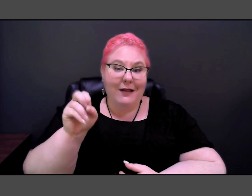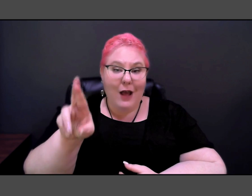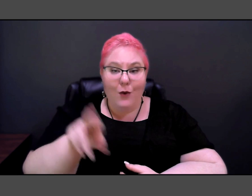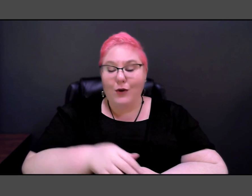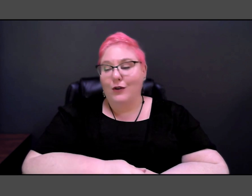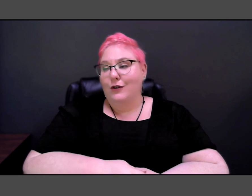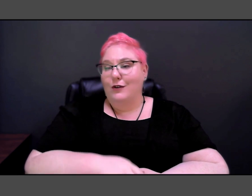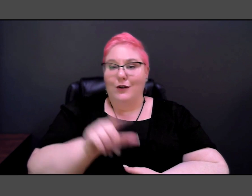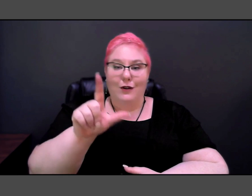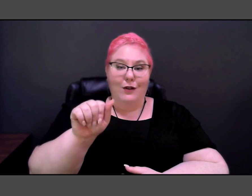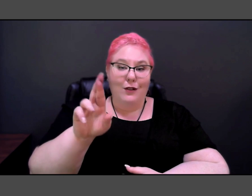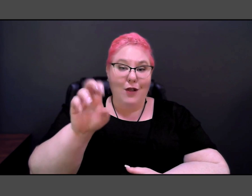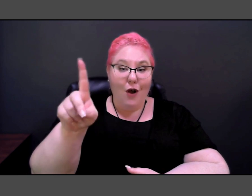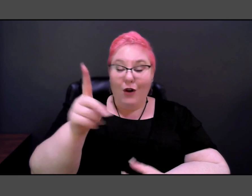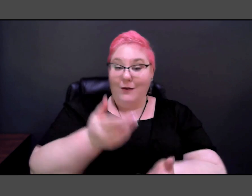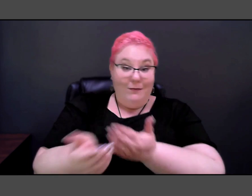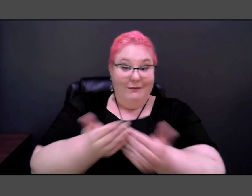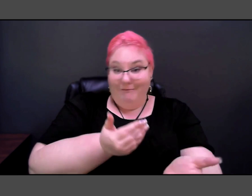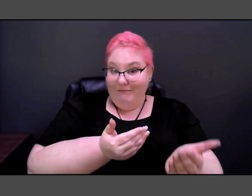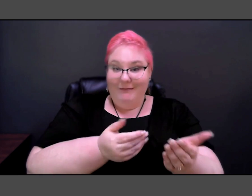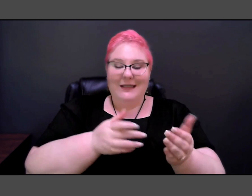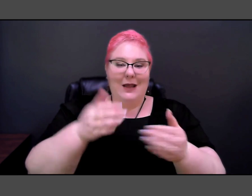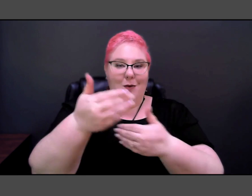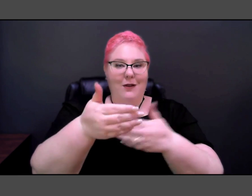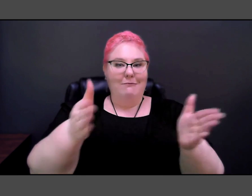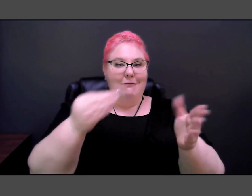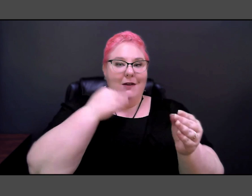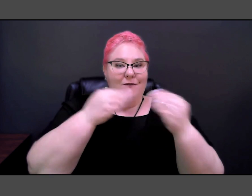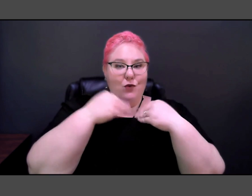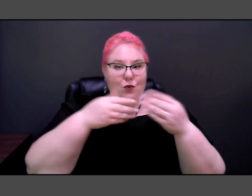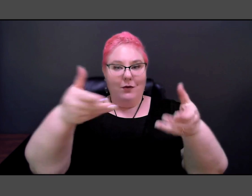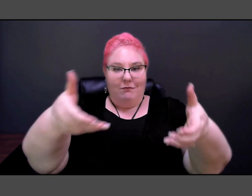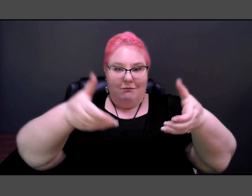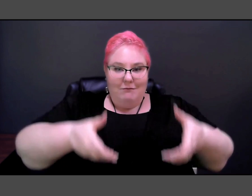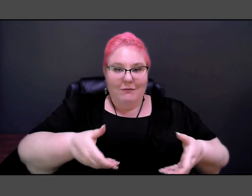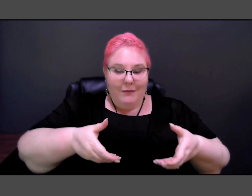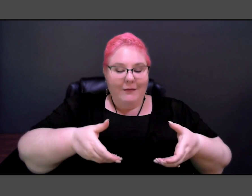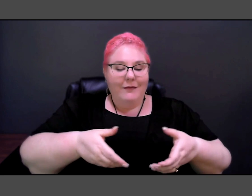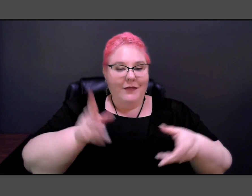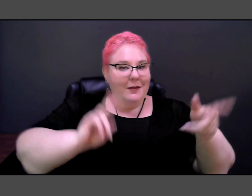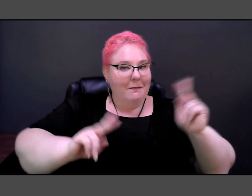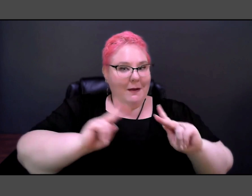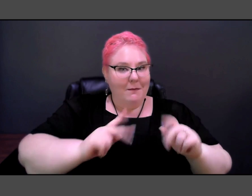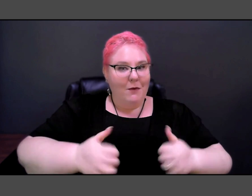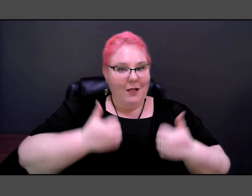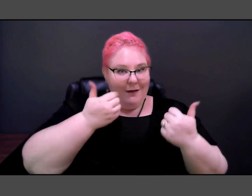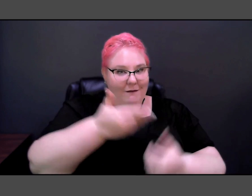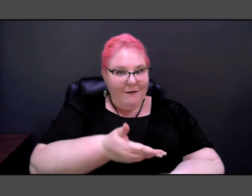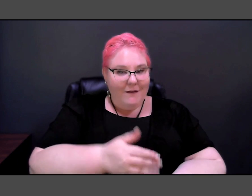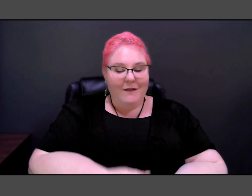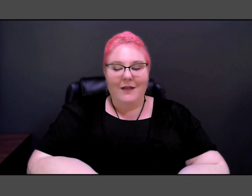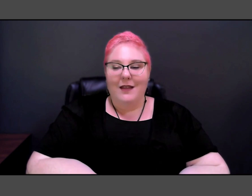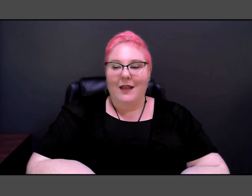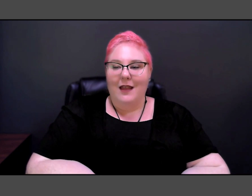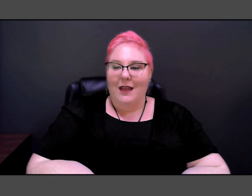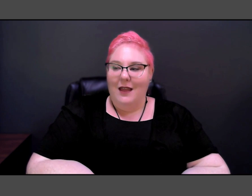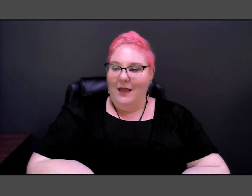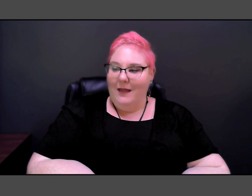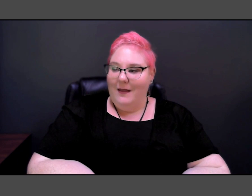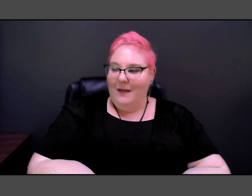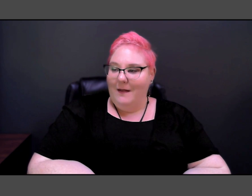out to the people of the village. And I just remember thinking,